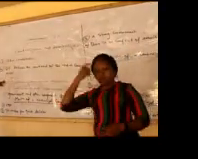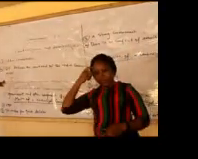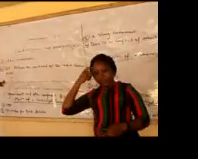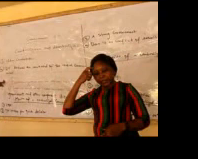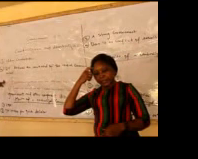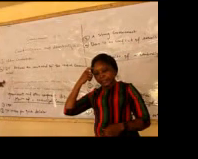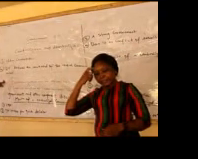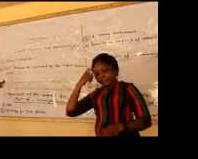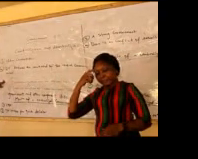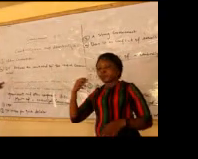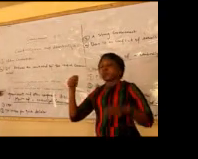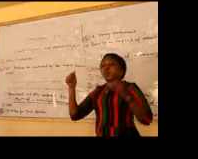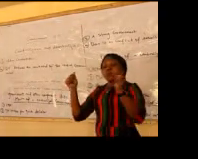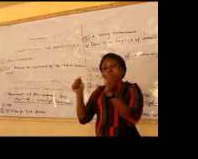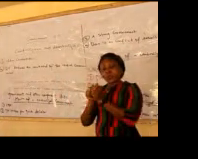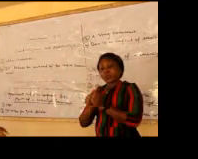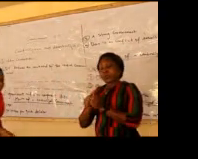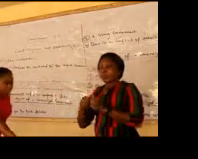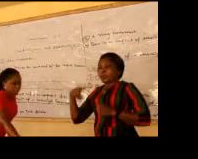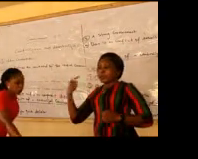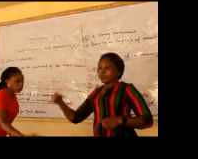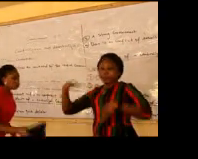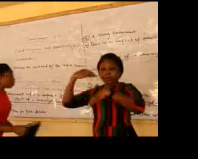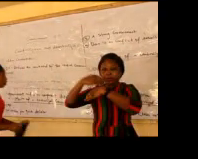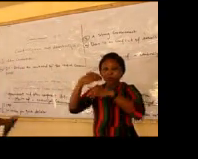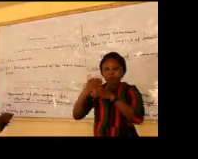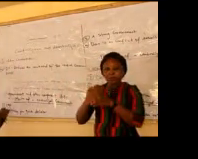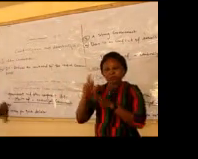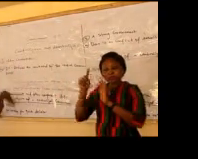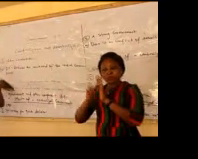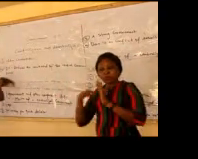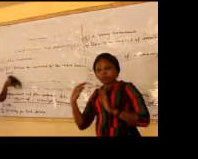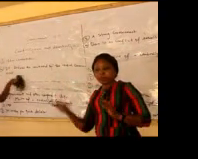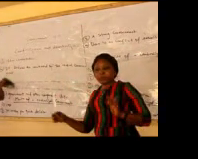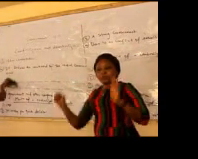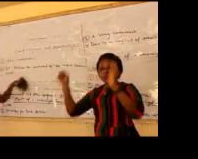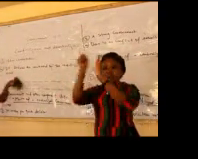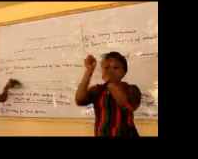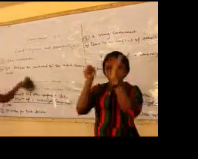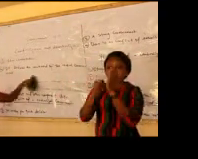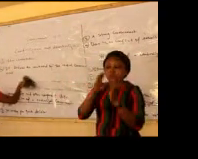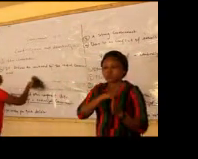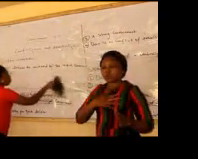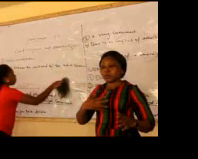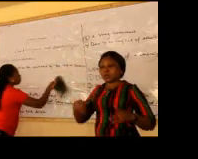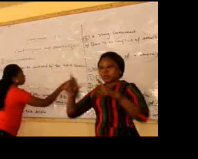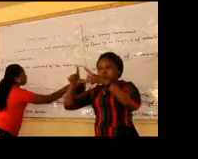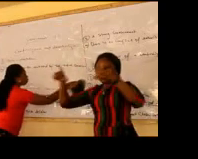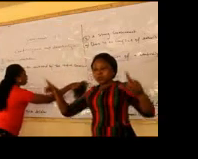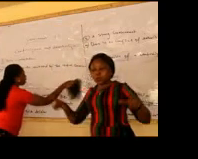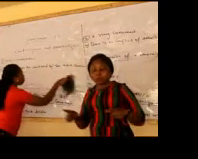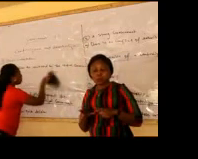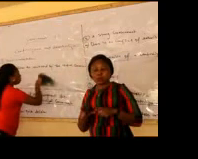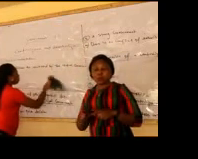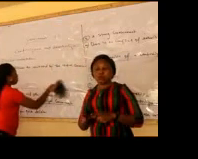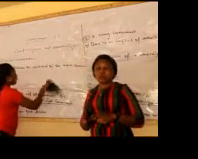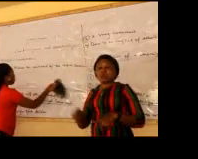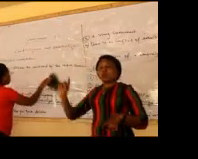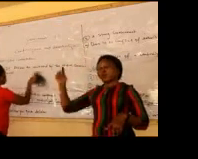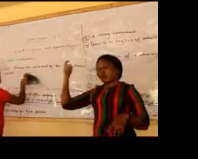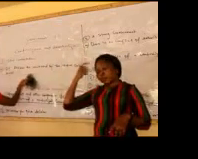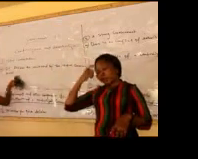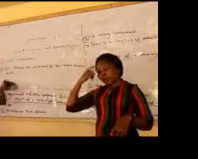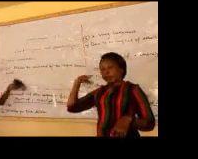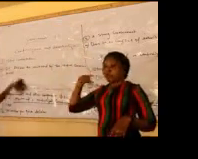Now, with the creation of the states and local government, you found out that the job of the central government is